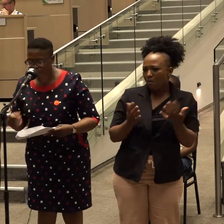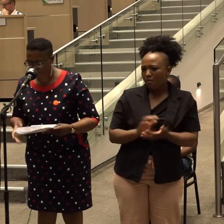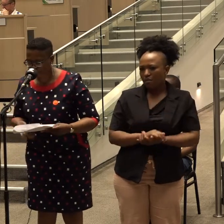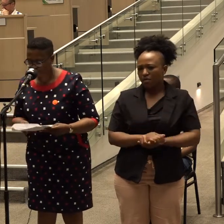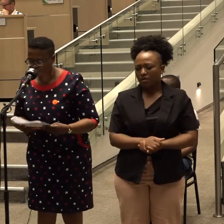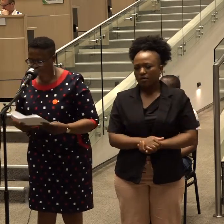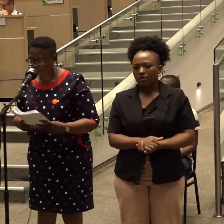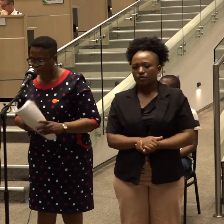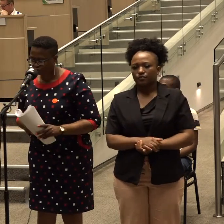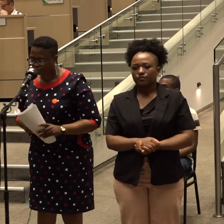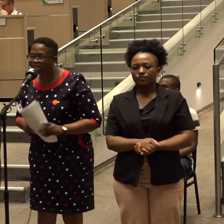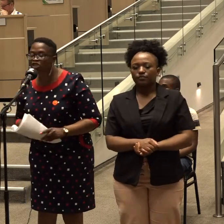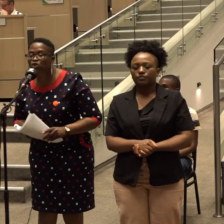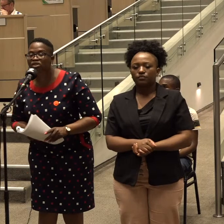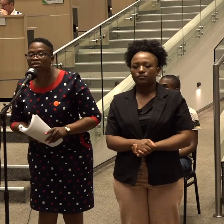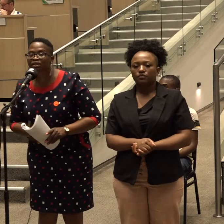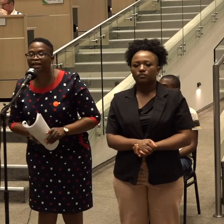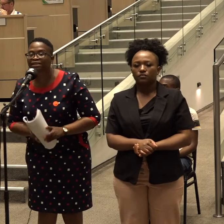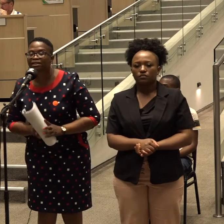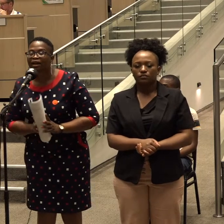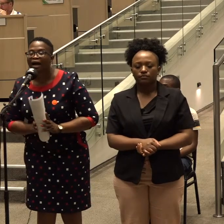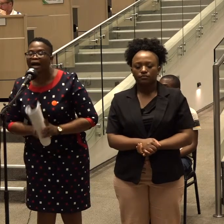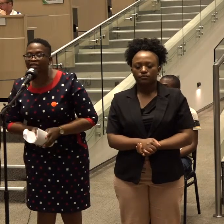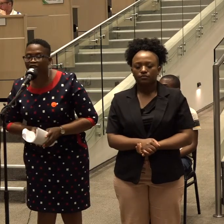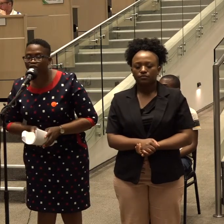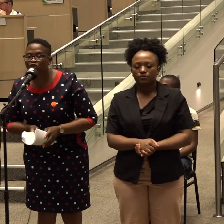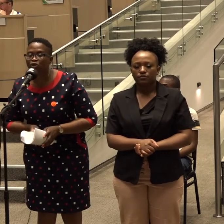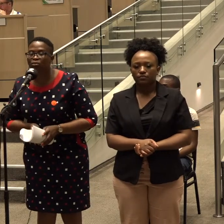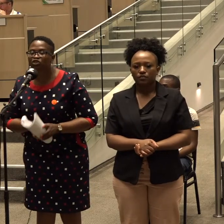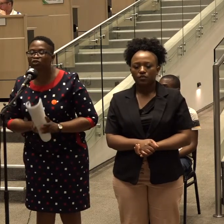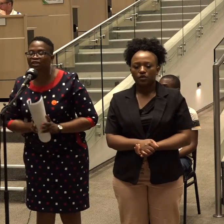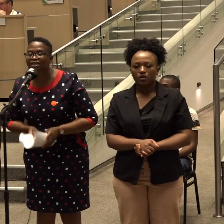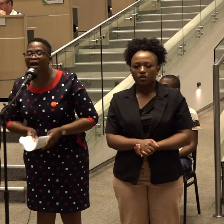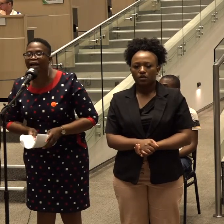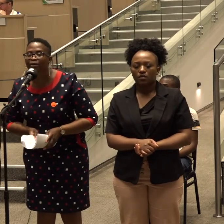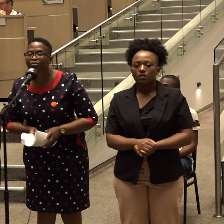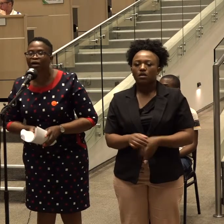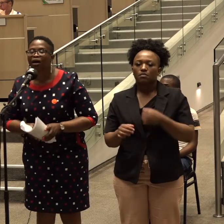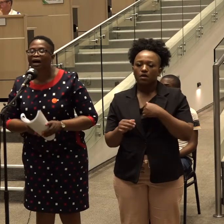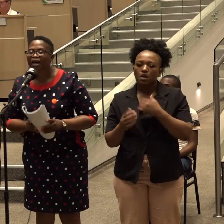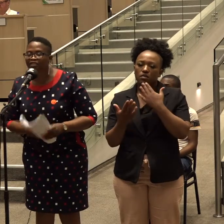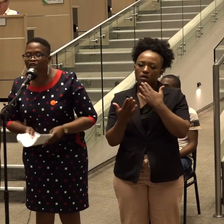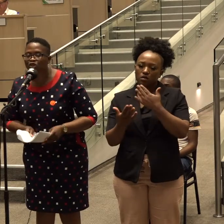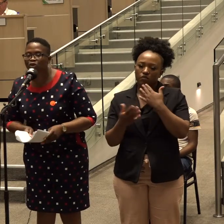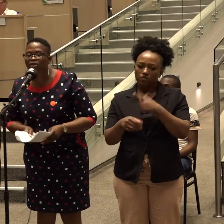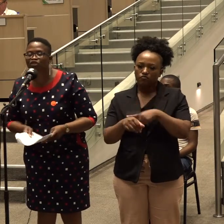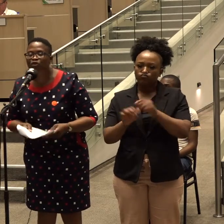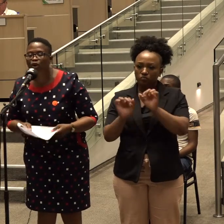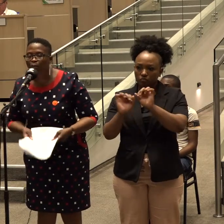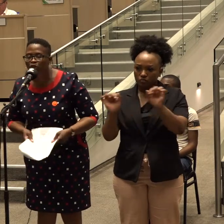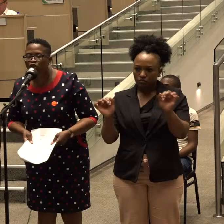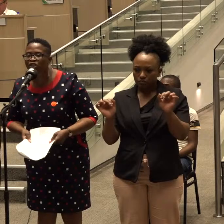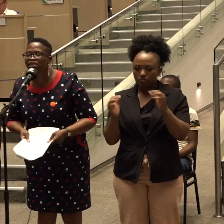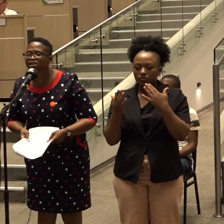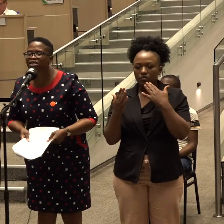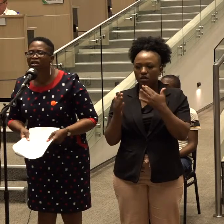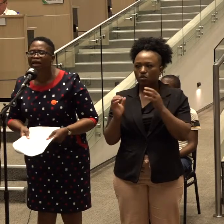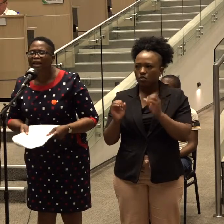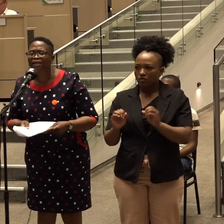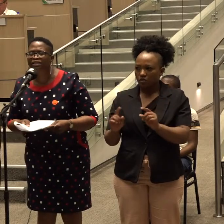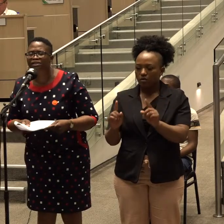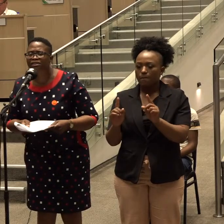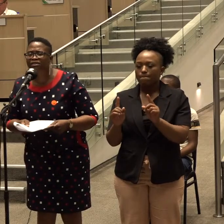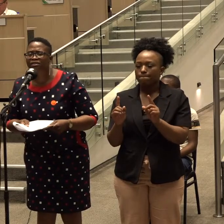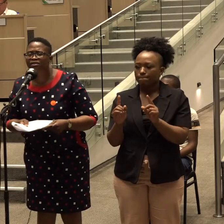all right please consider that I thank you so much for the time I thank you so much for the opportunity